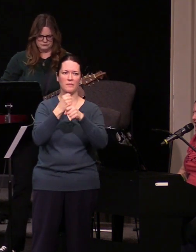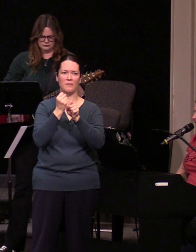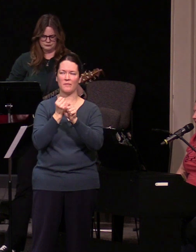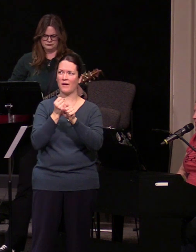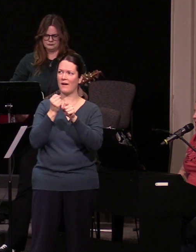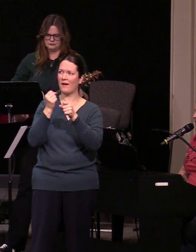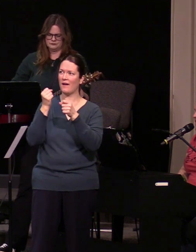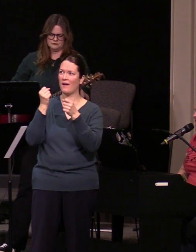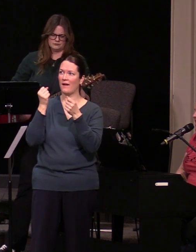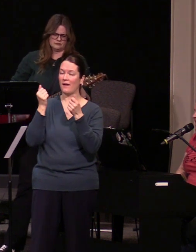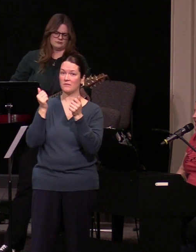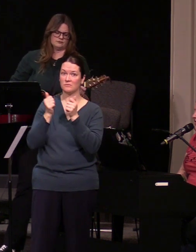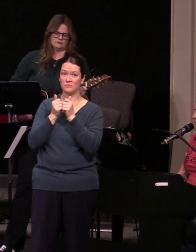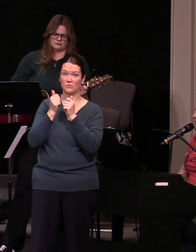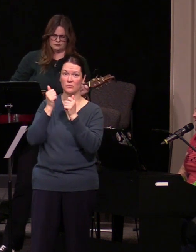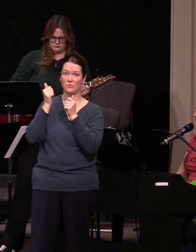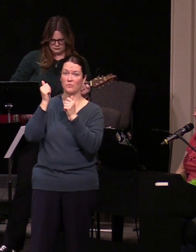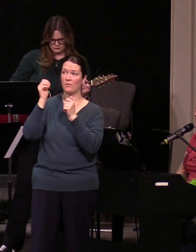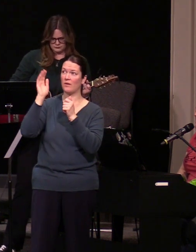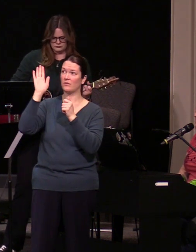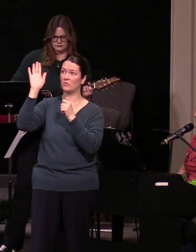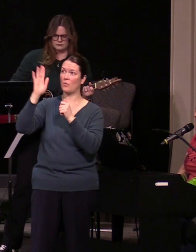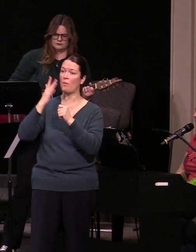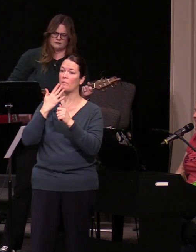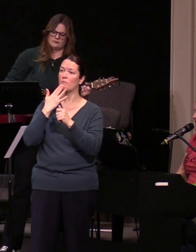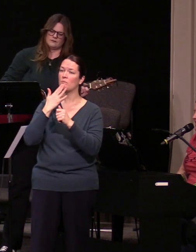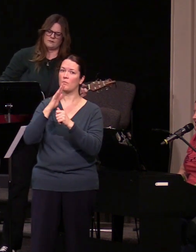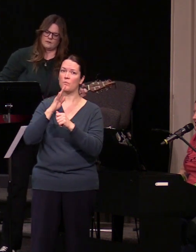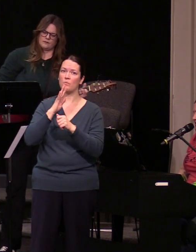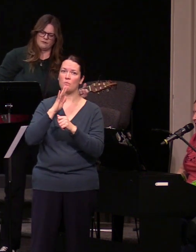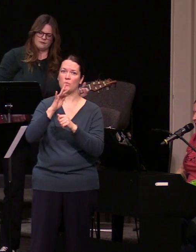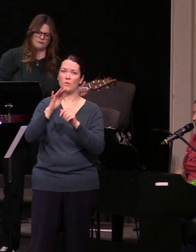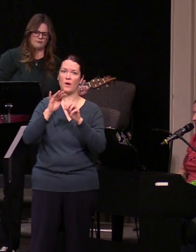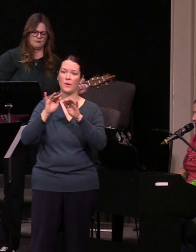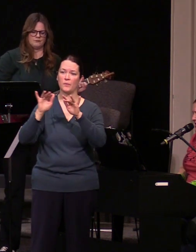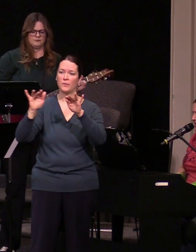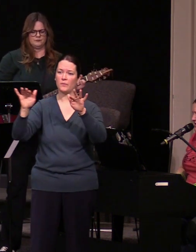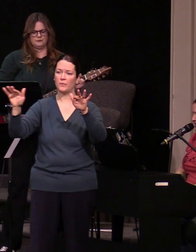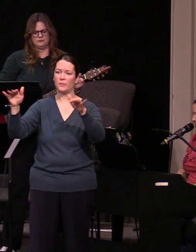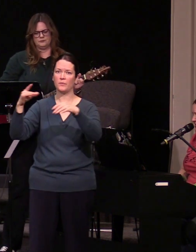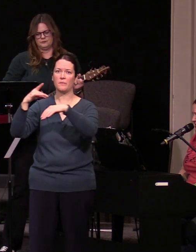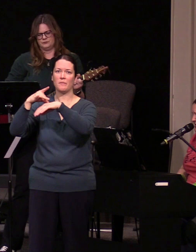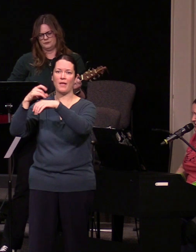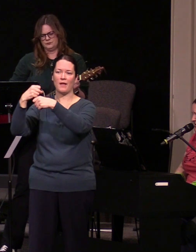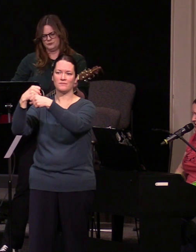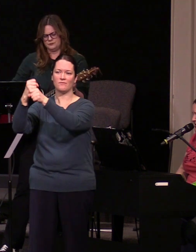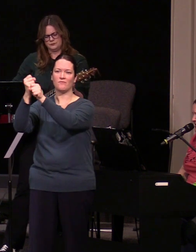In the vapor of your breath, the planets form.